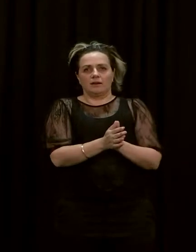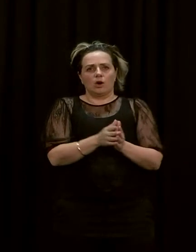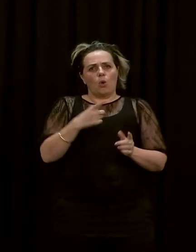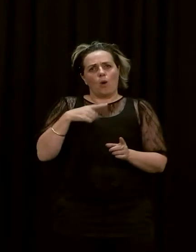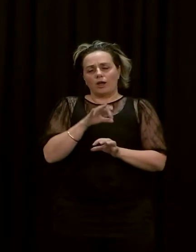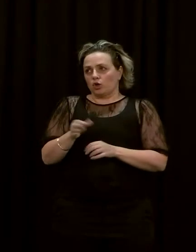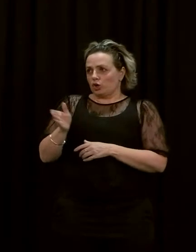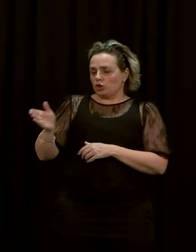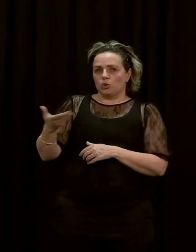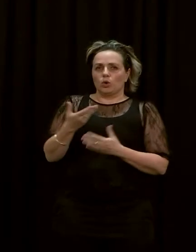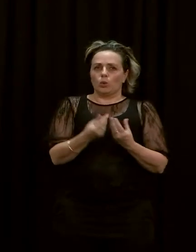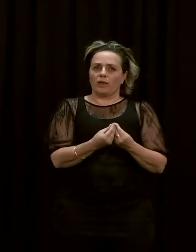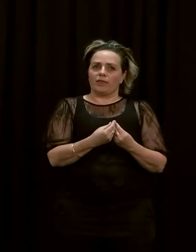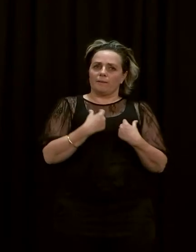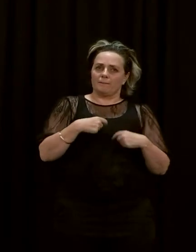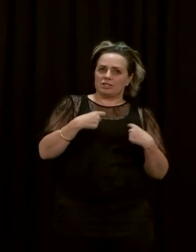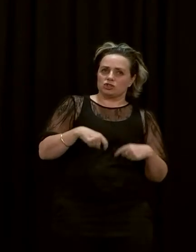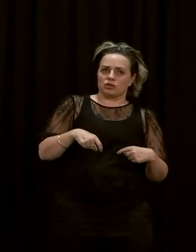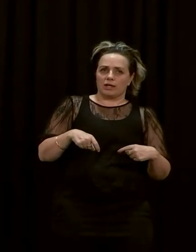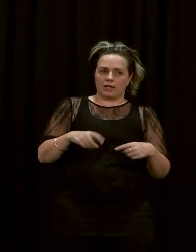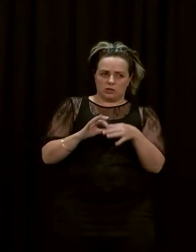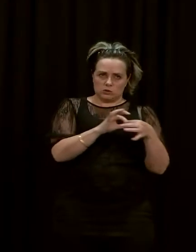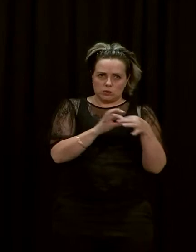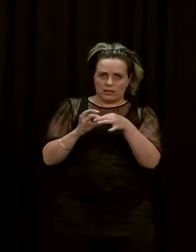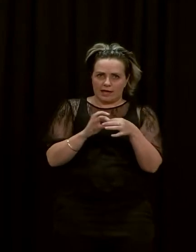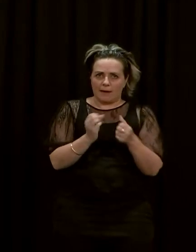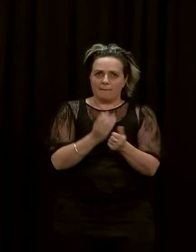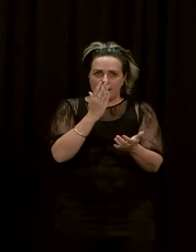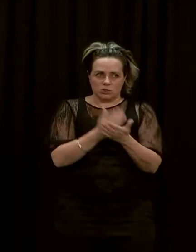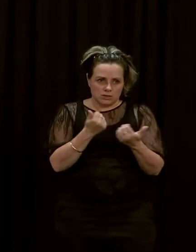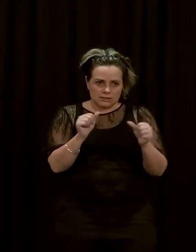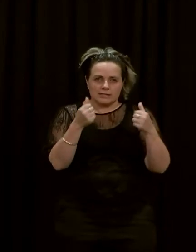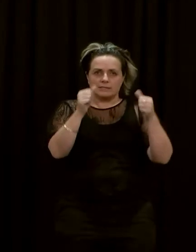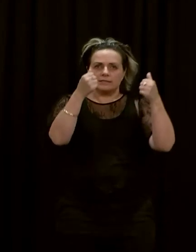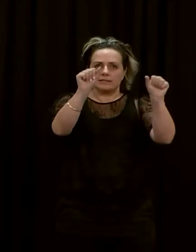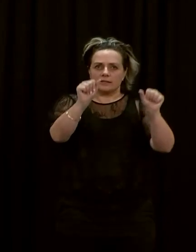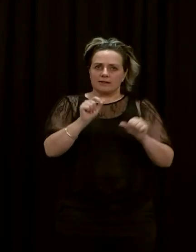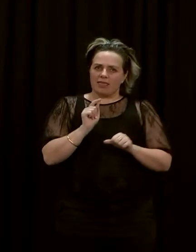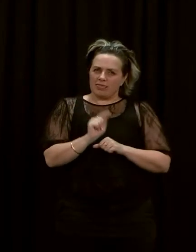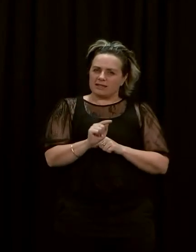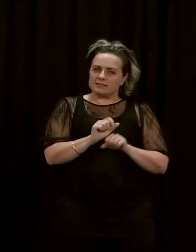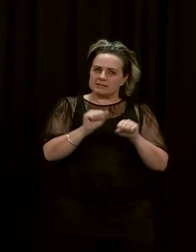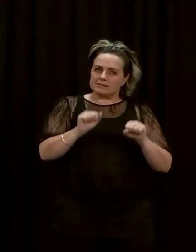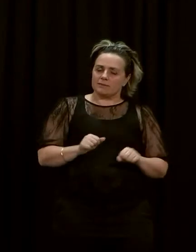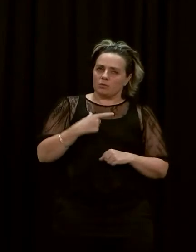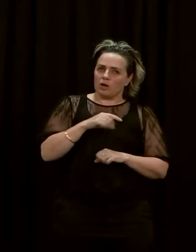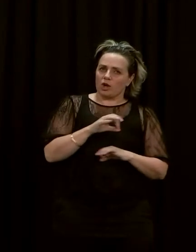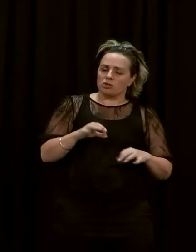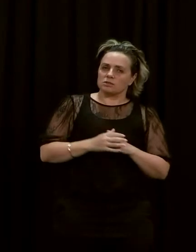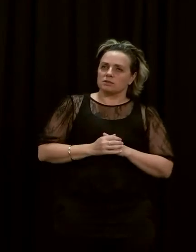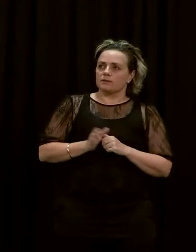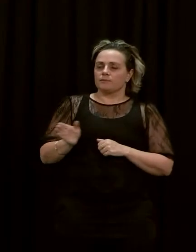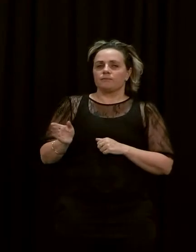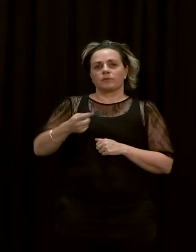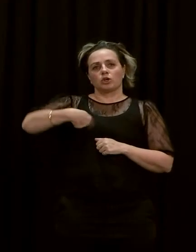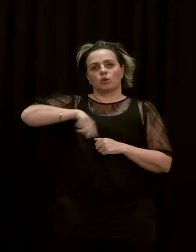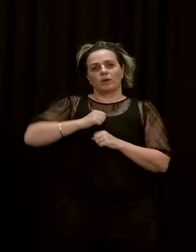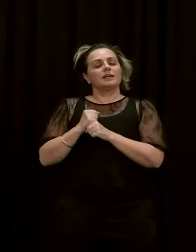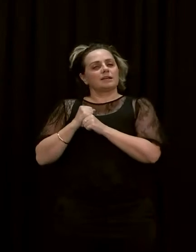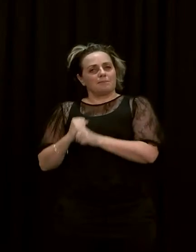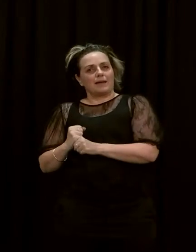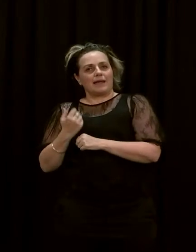not coordinating better so that people don't have to go out and go to Capital? Yeah, well, our absolute commitment is that